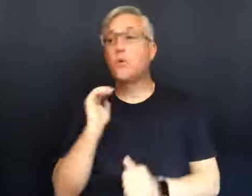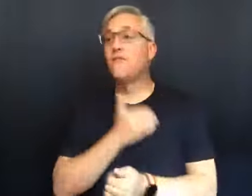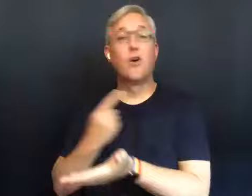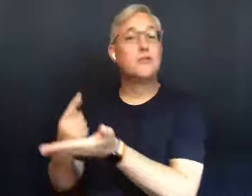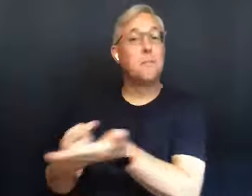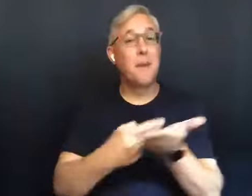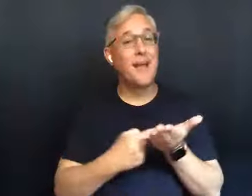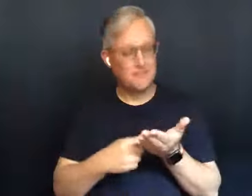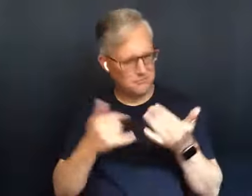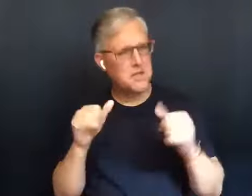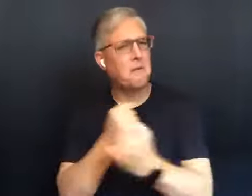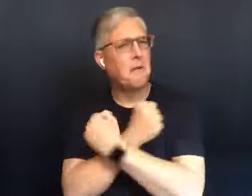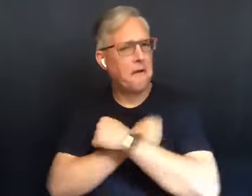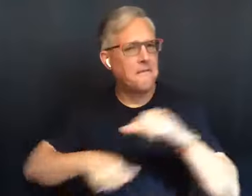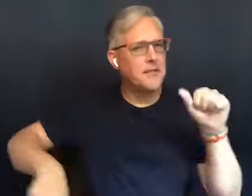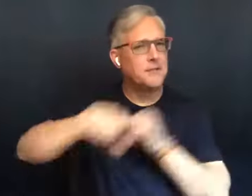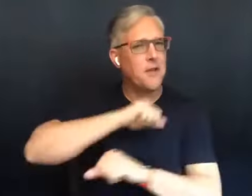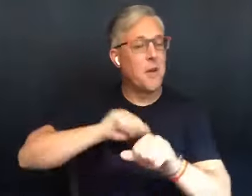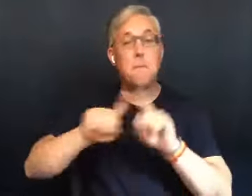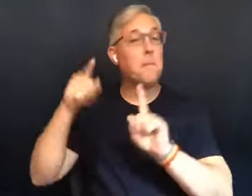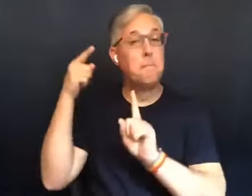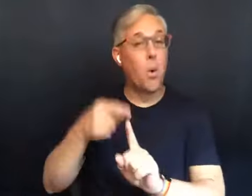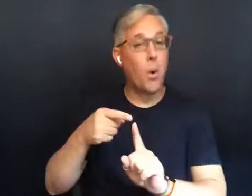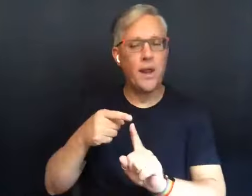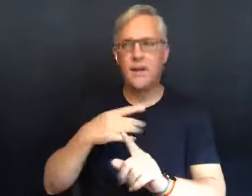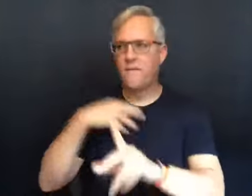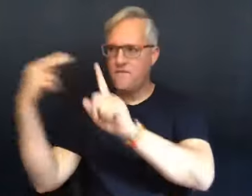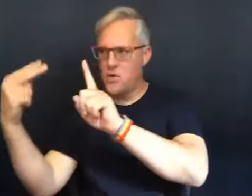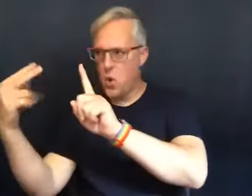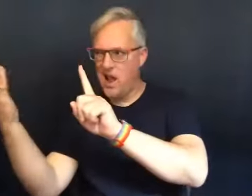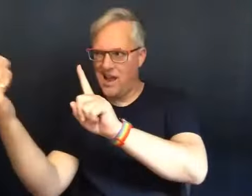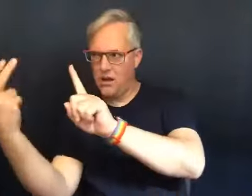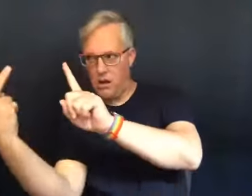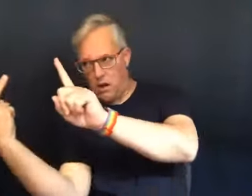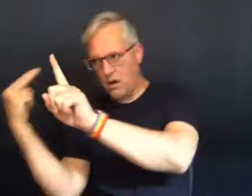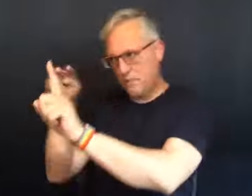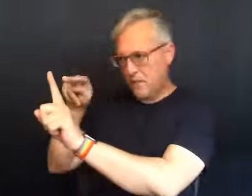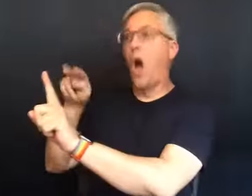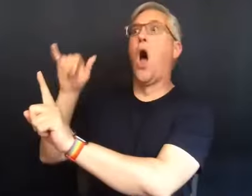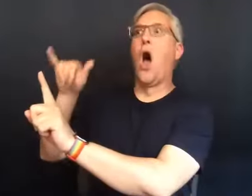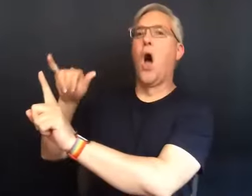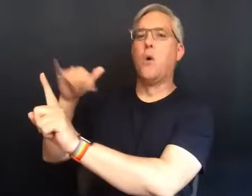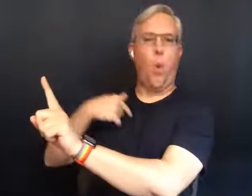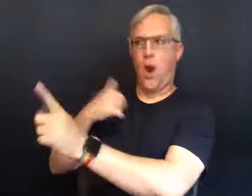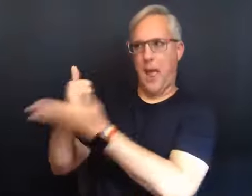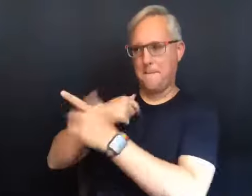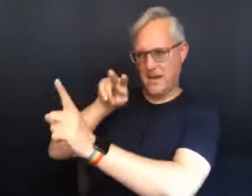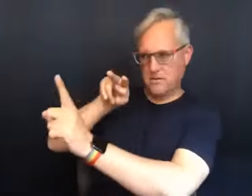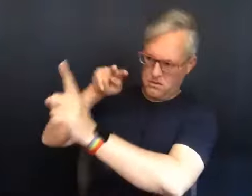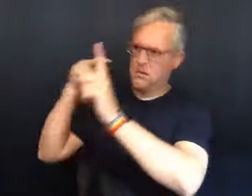do. And most of our loving debates are really all about seeing things differently,